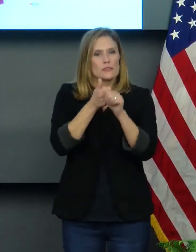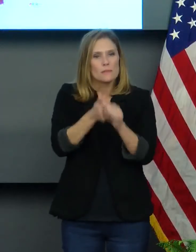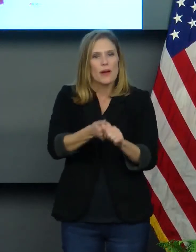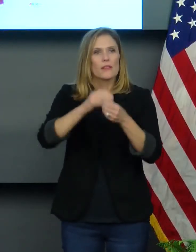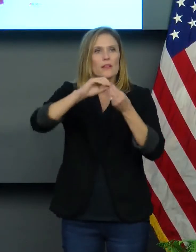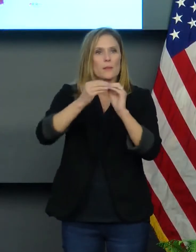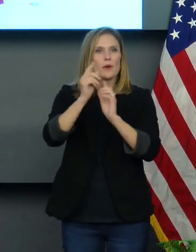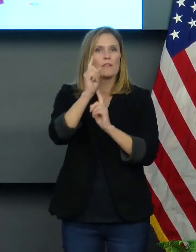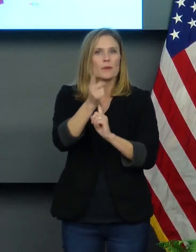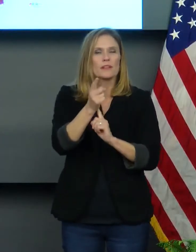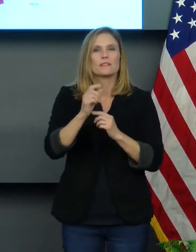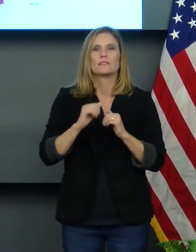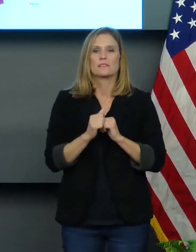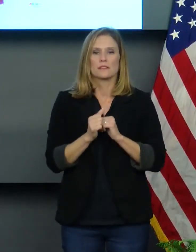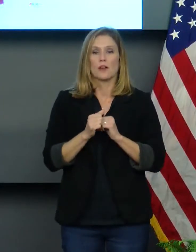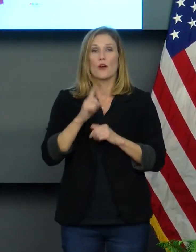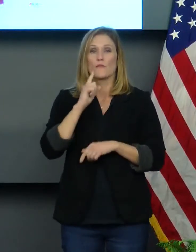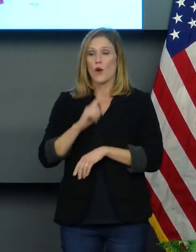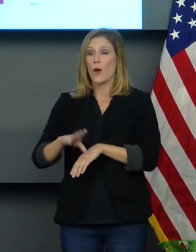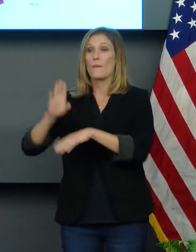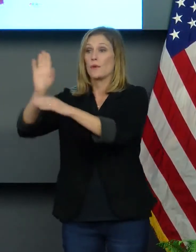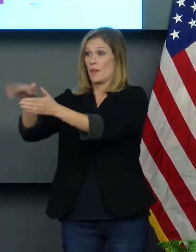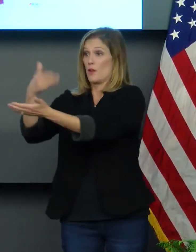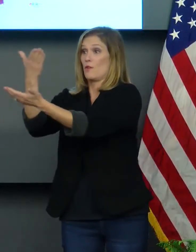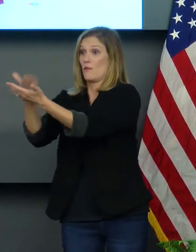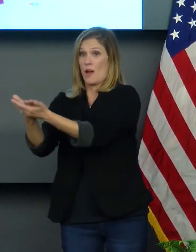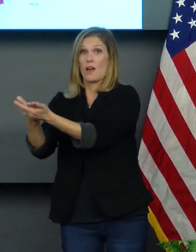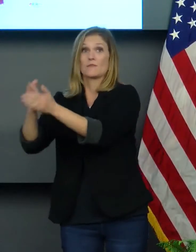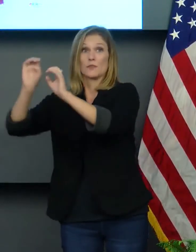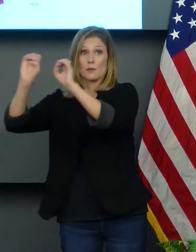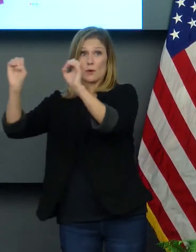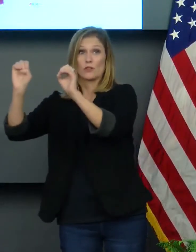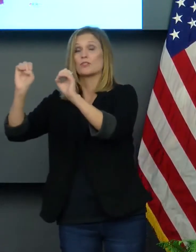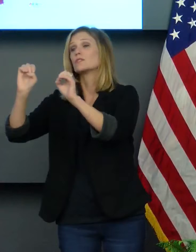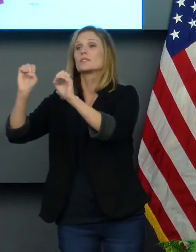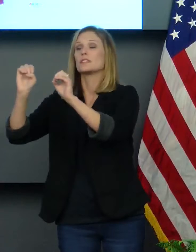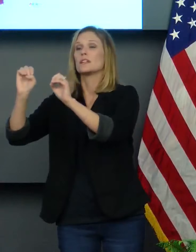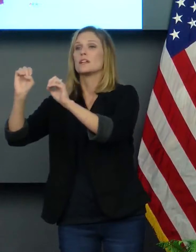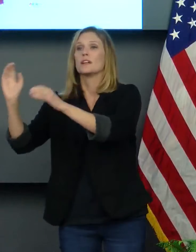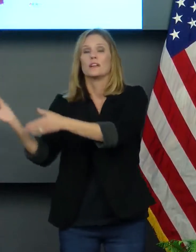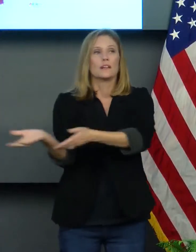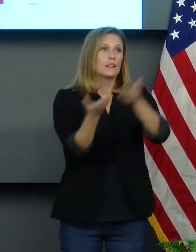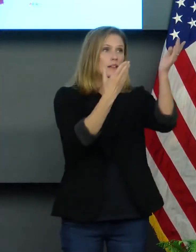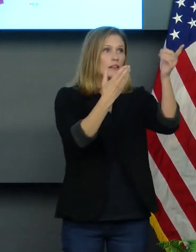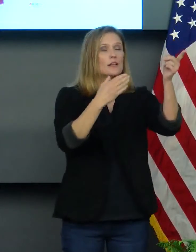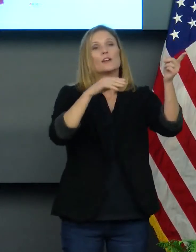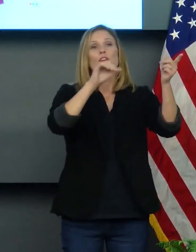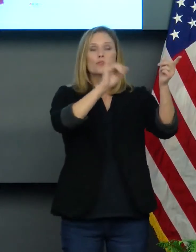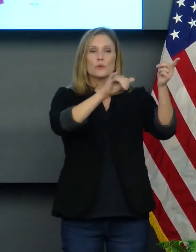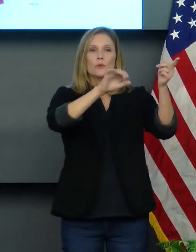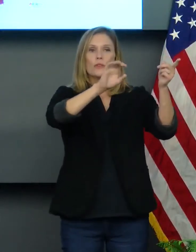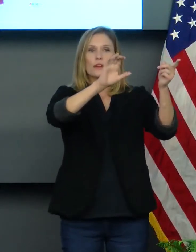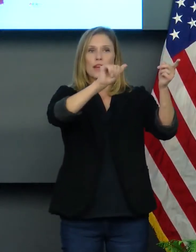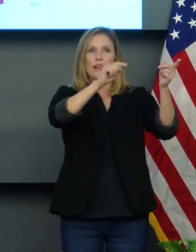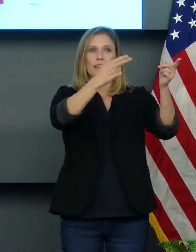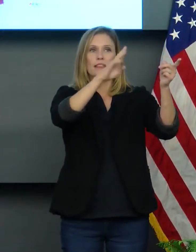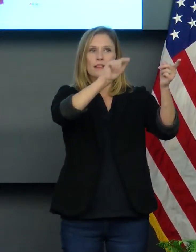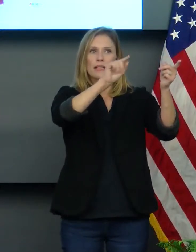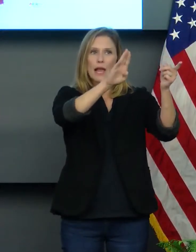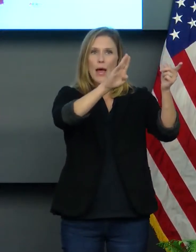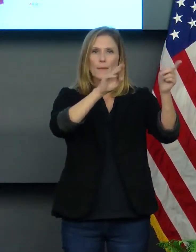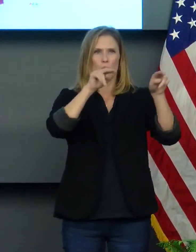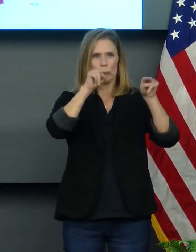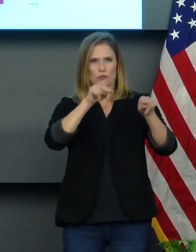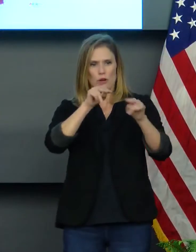how long does it take you to get this patient from the door of your emergency department up to the cath lab and get the balloon of that catheter open. That's a measure